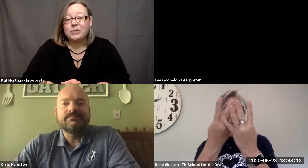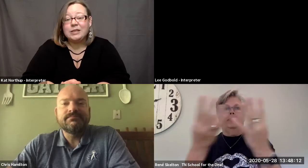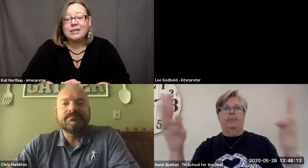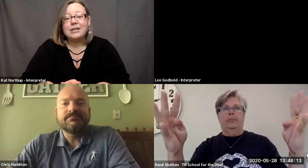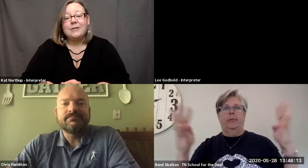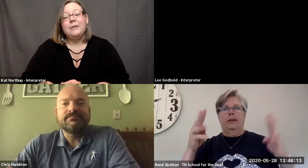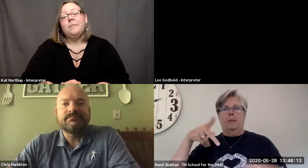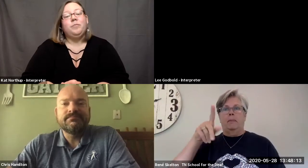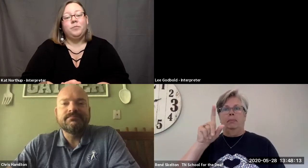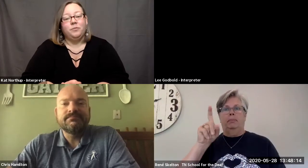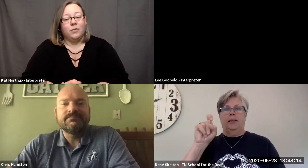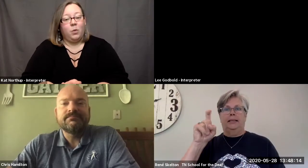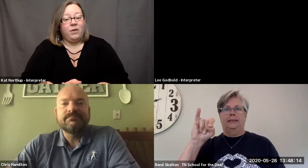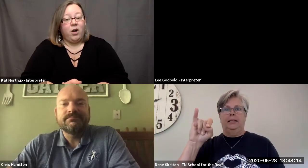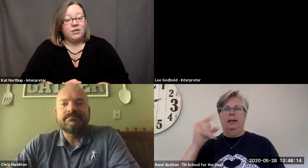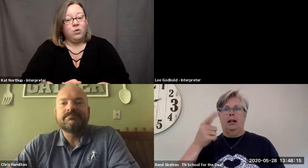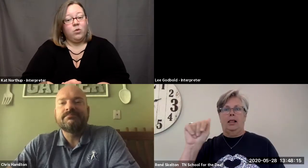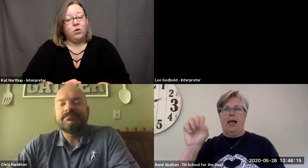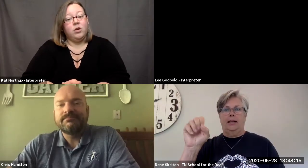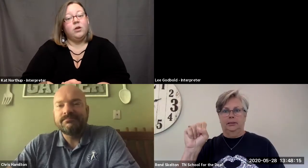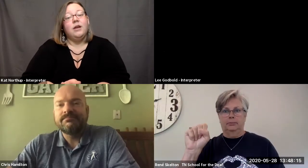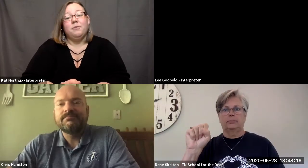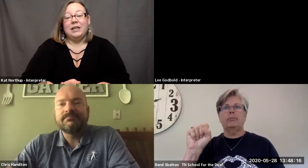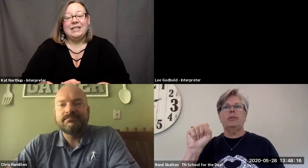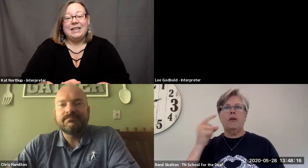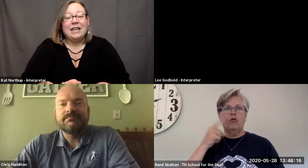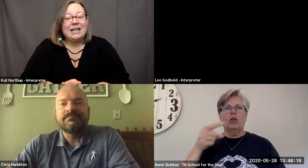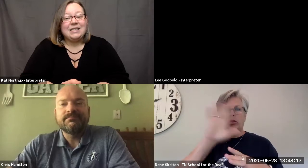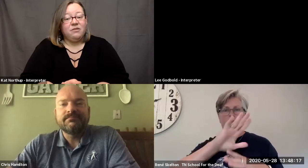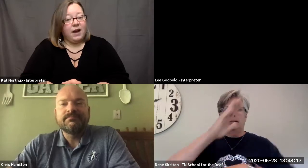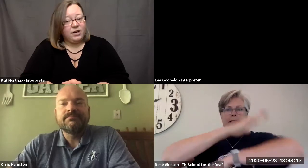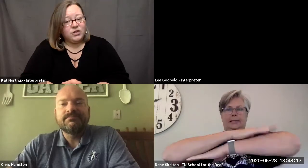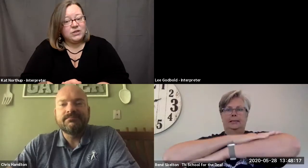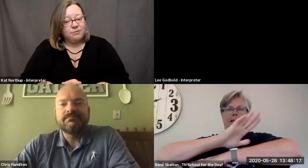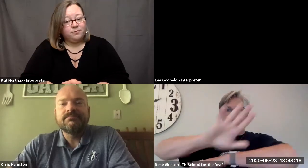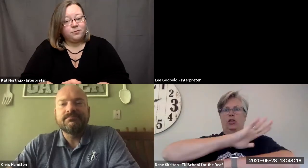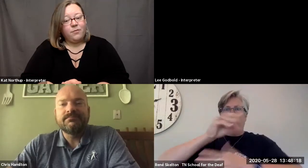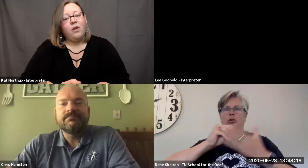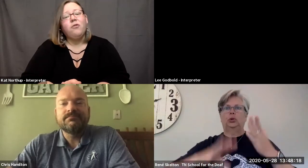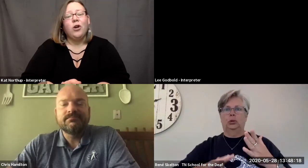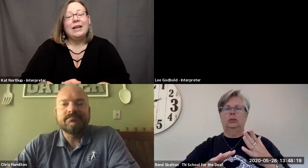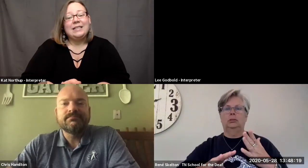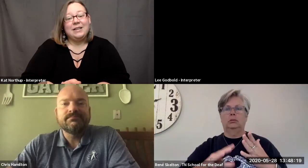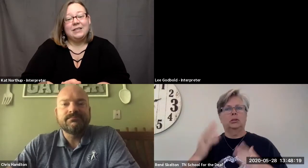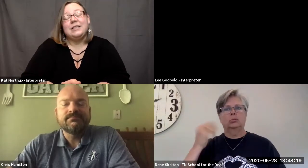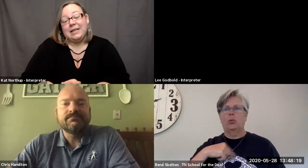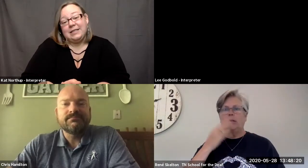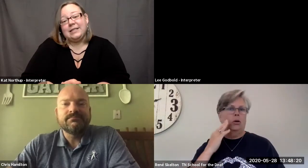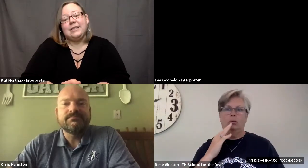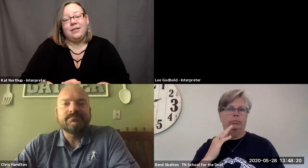students. We've also ordered plexiglass dividers for any desks that